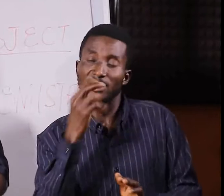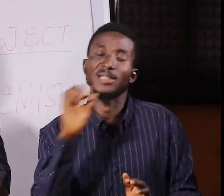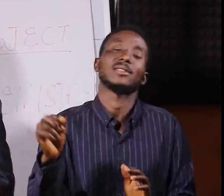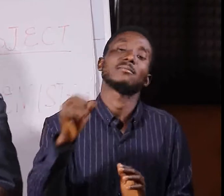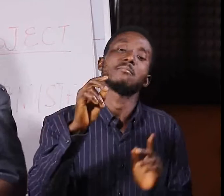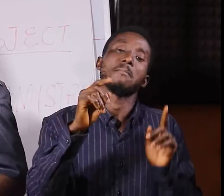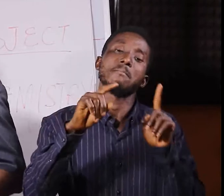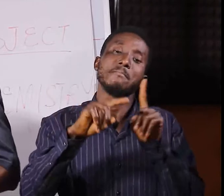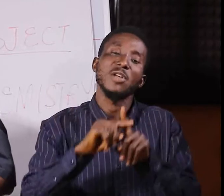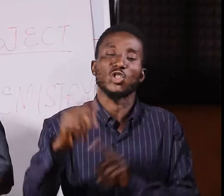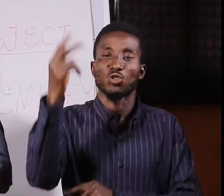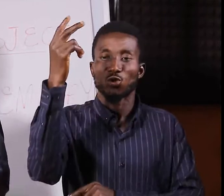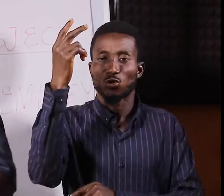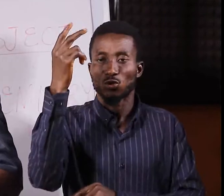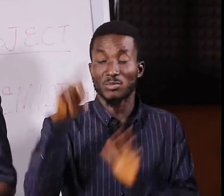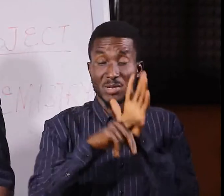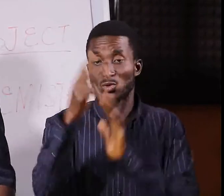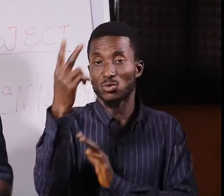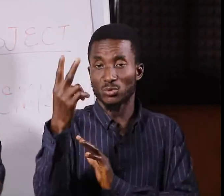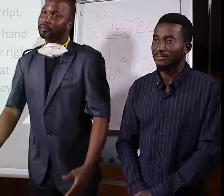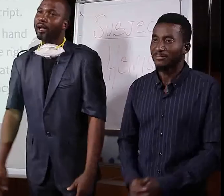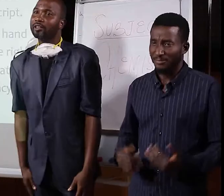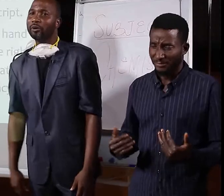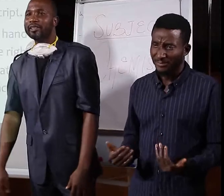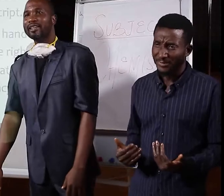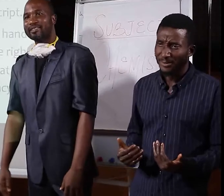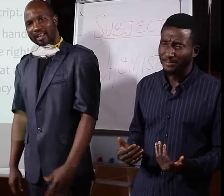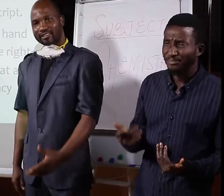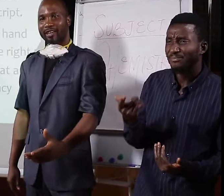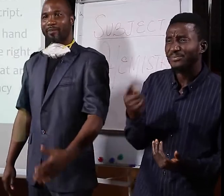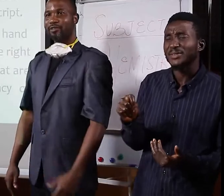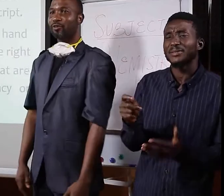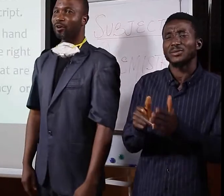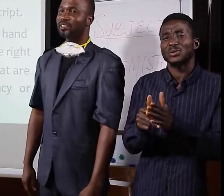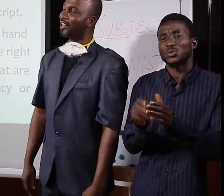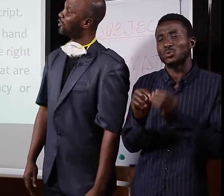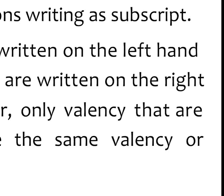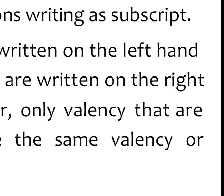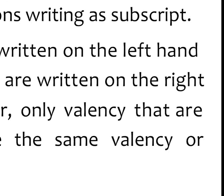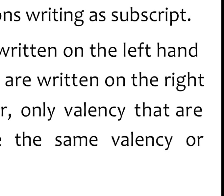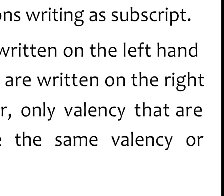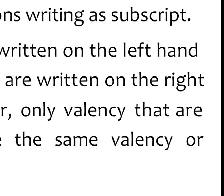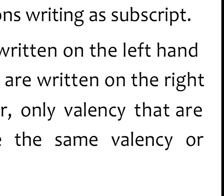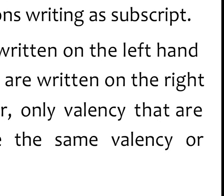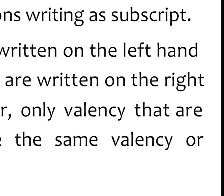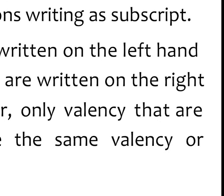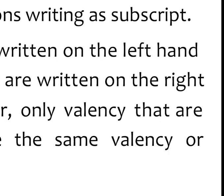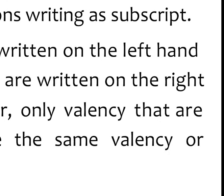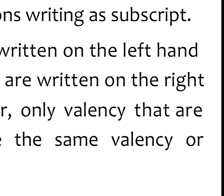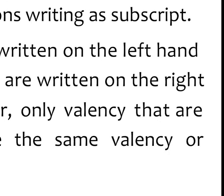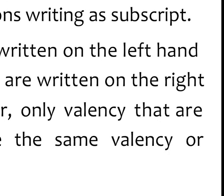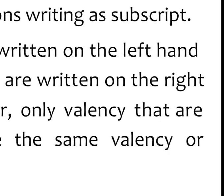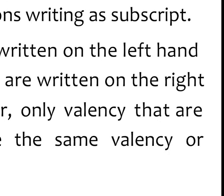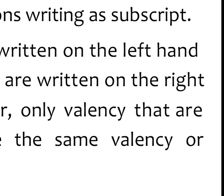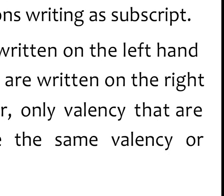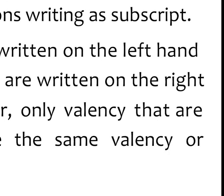I said valency is oxidation number without a charge. So the third step is, of course, that you have to interchange the